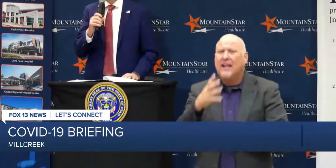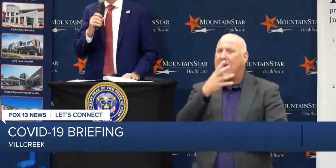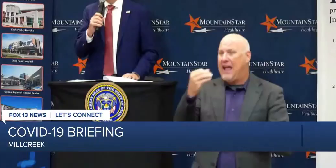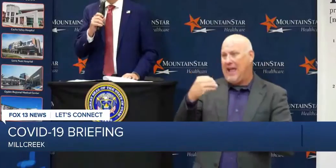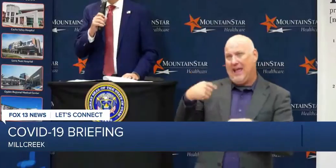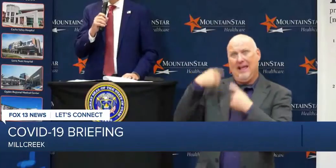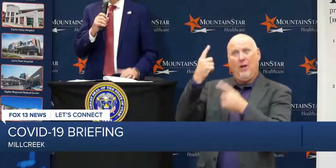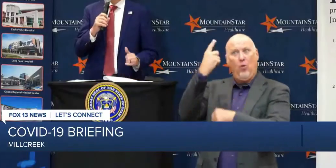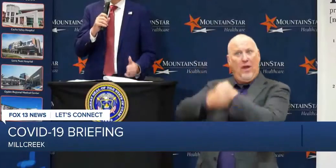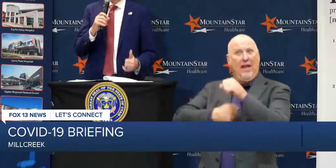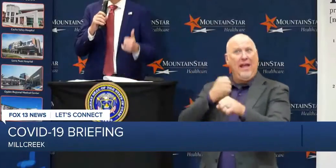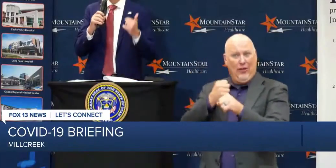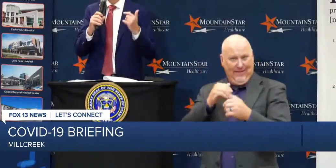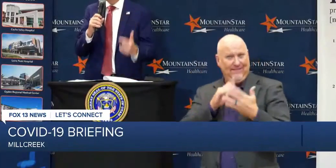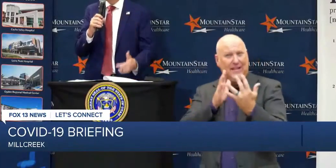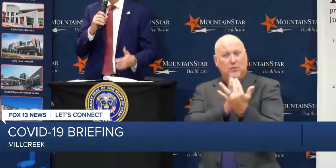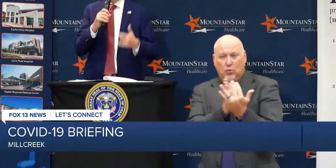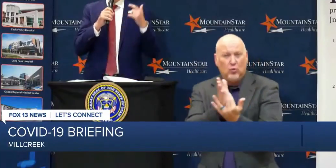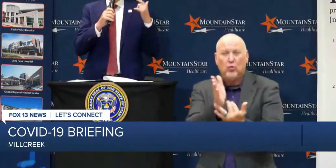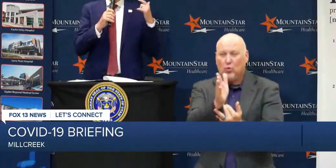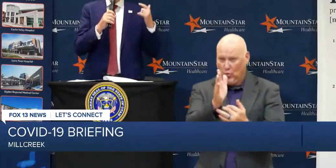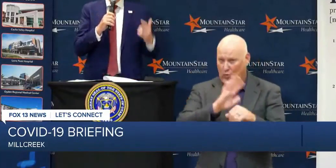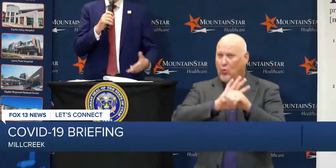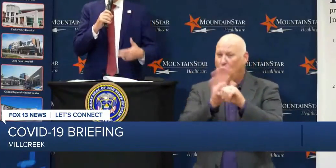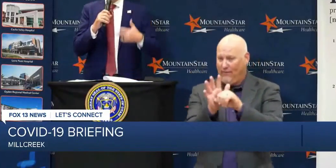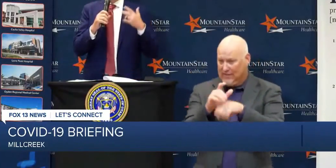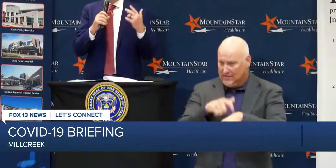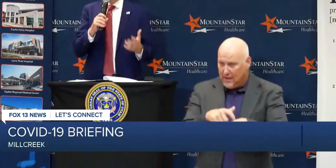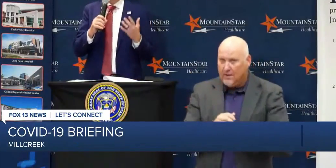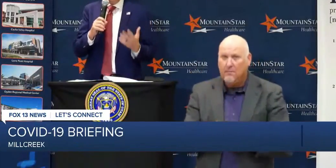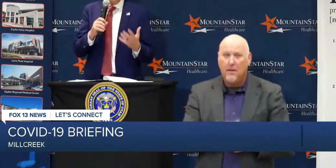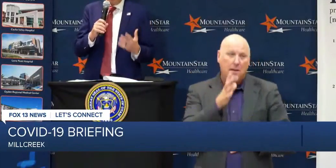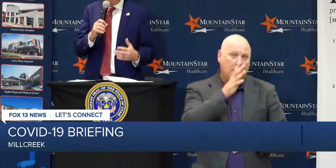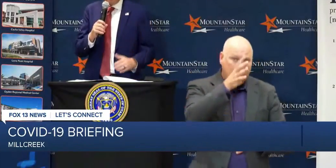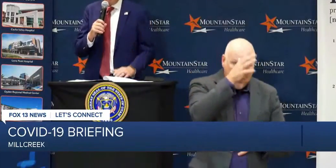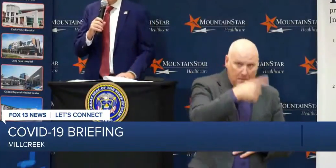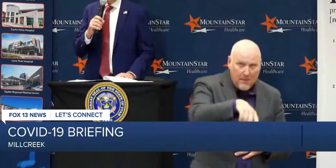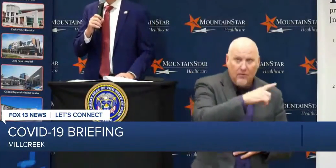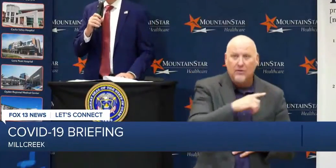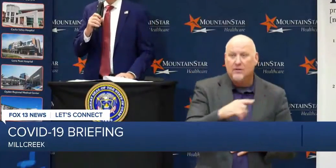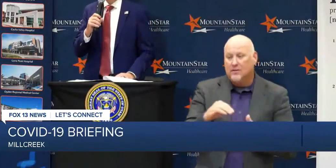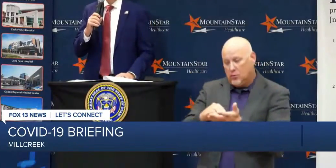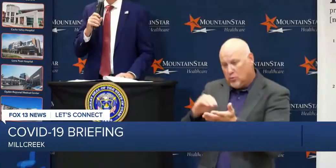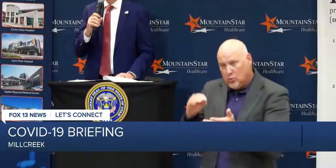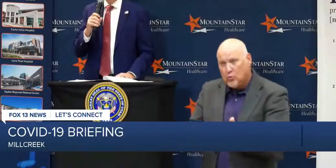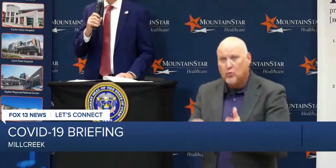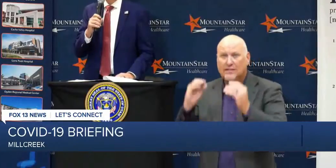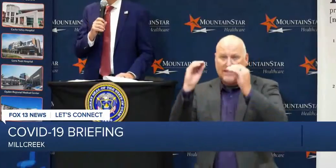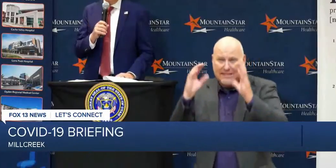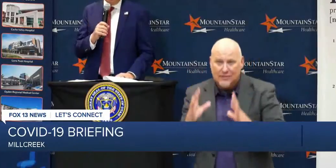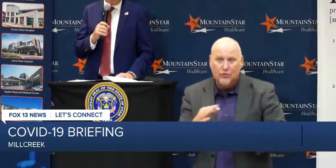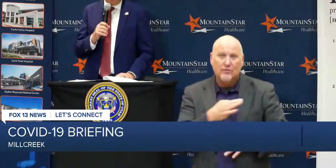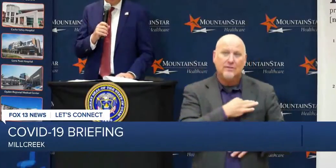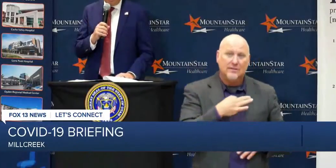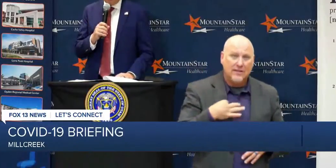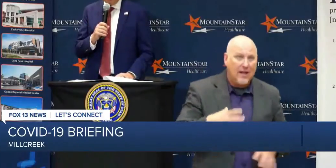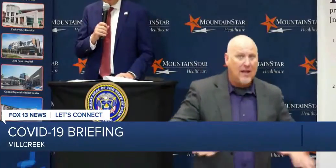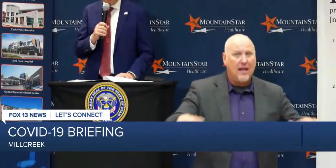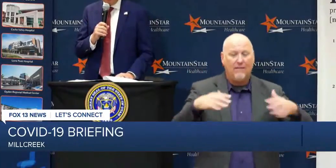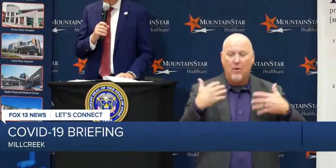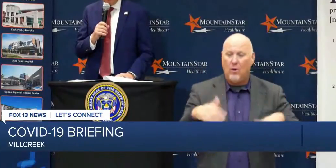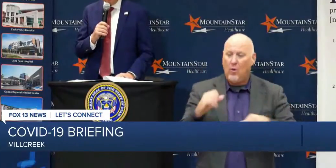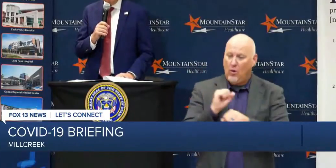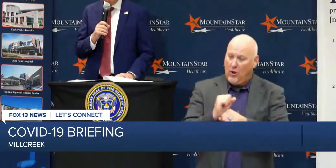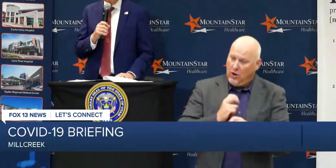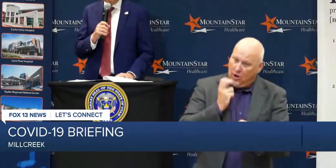enormous efforts that were taken with parents and students and teachers and so many others to help us get through this